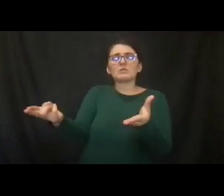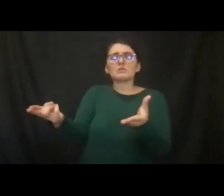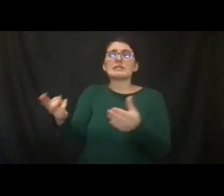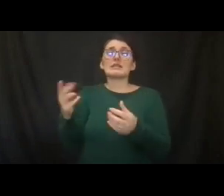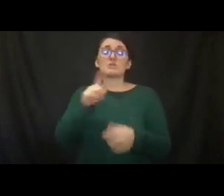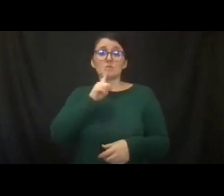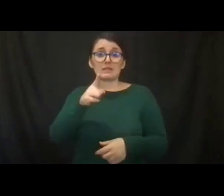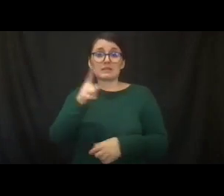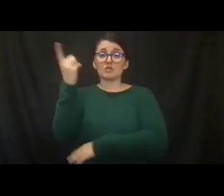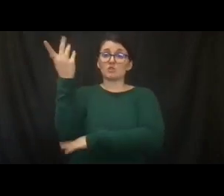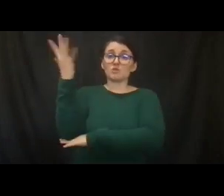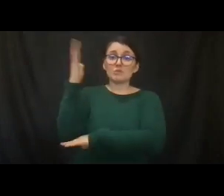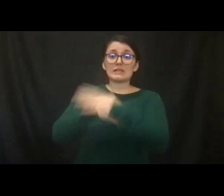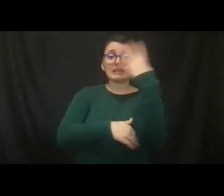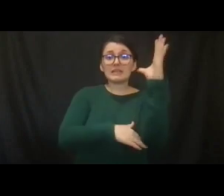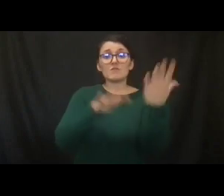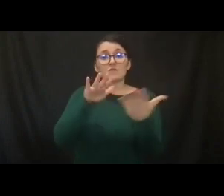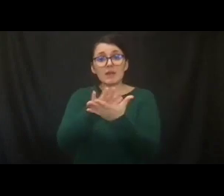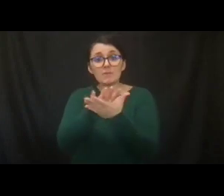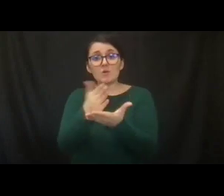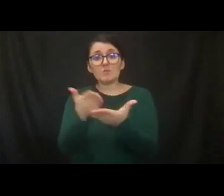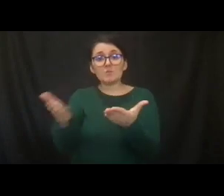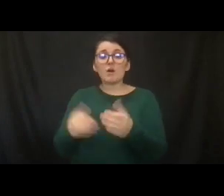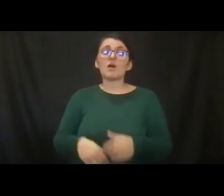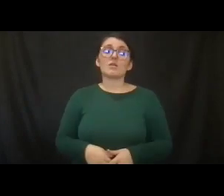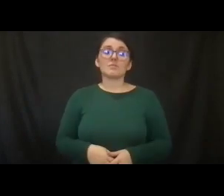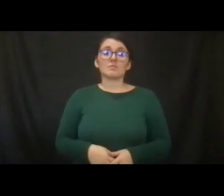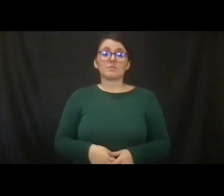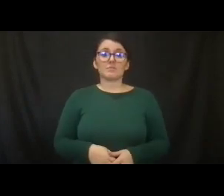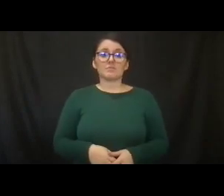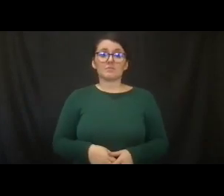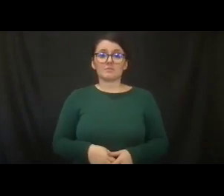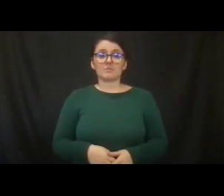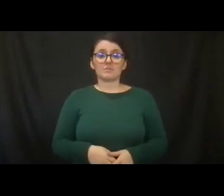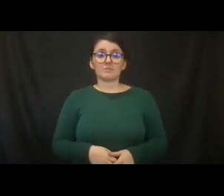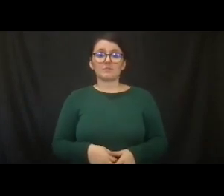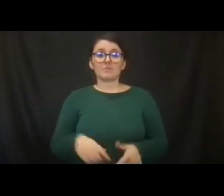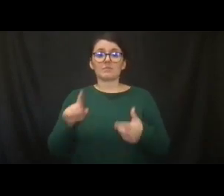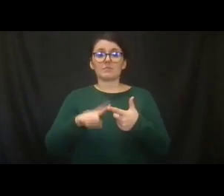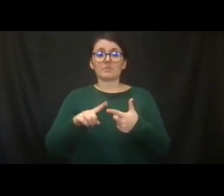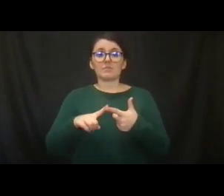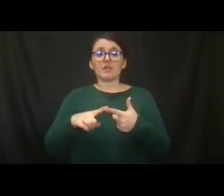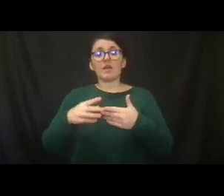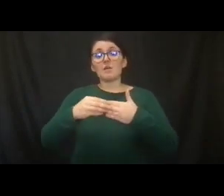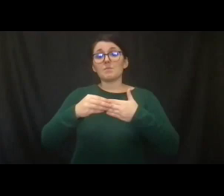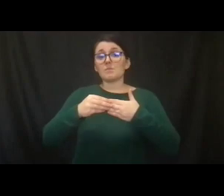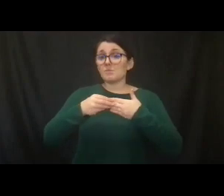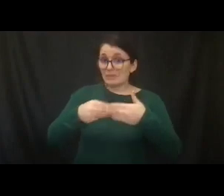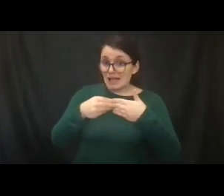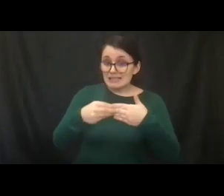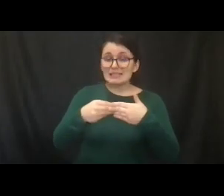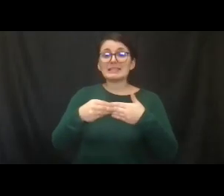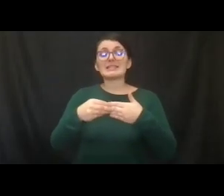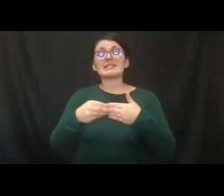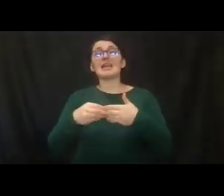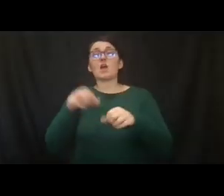trees to make our paper products. It takes oil to make our plastic products, rocks and minerals to